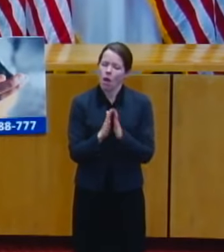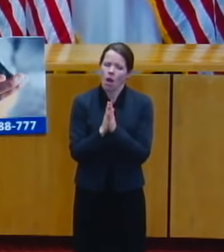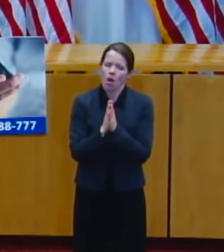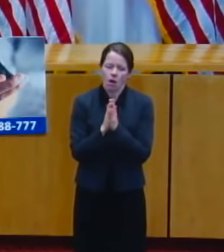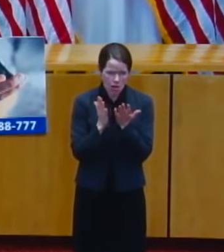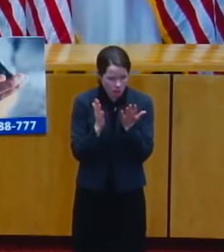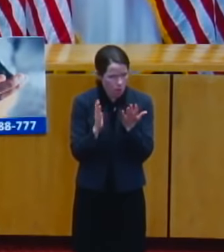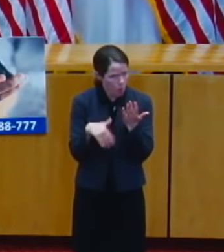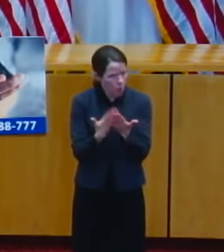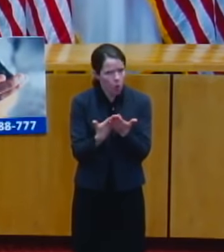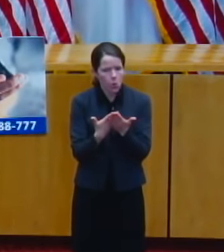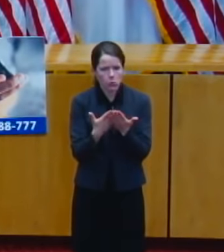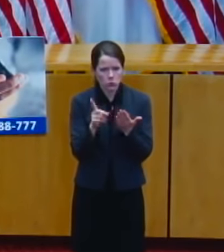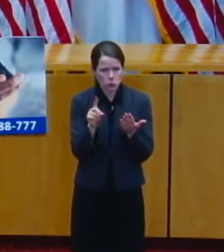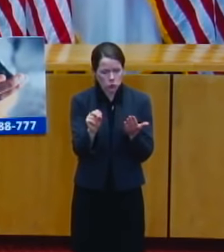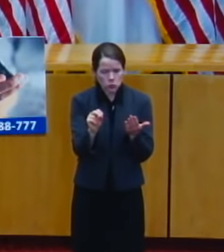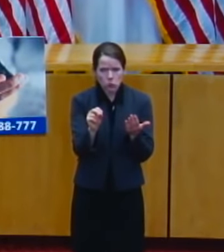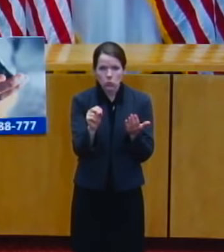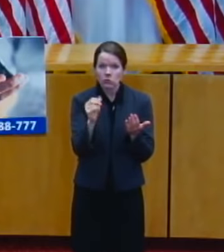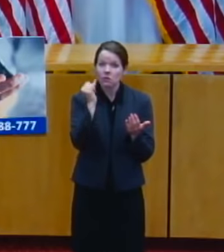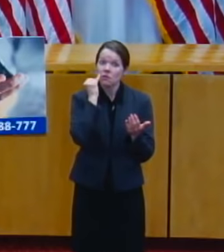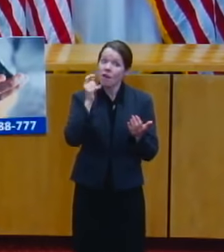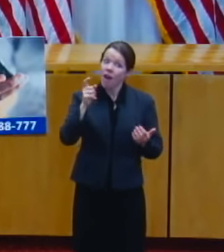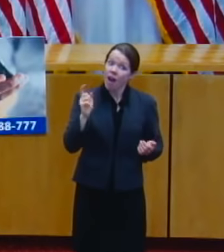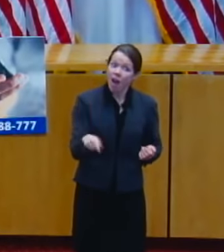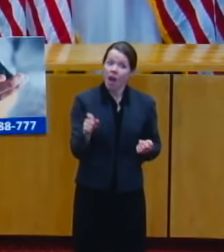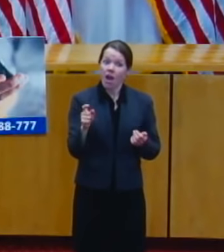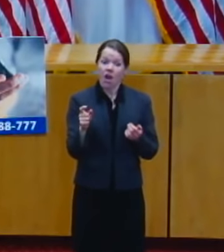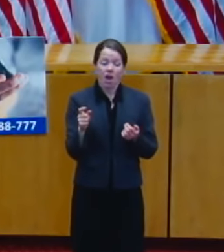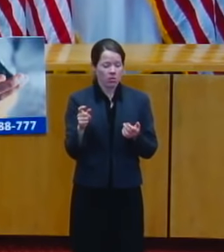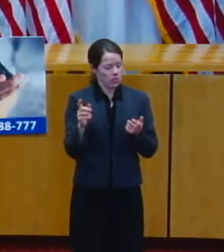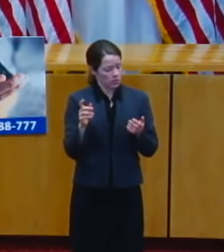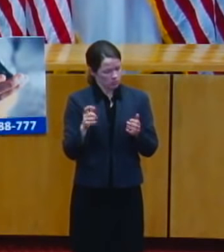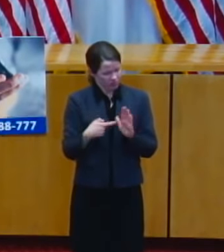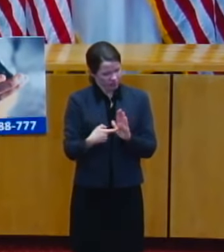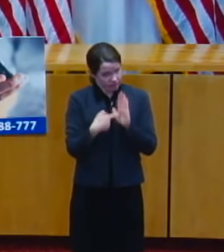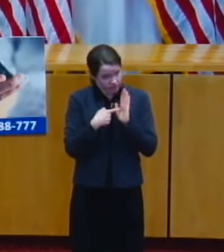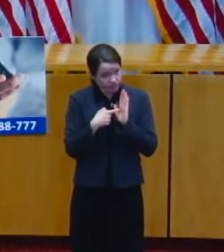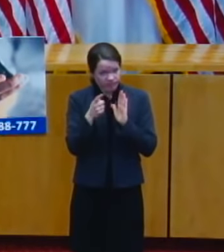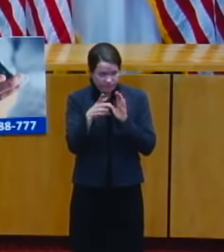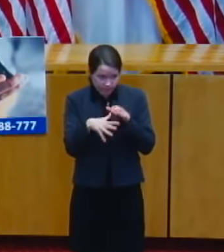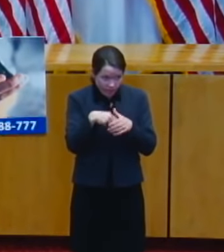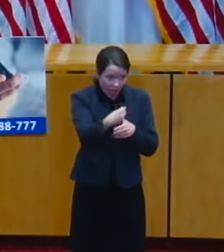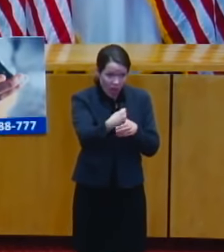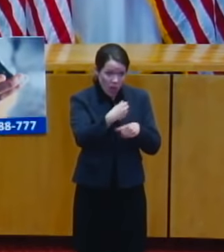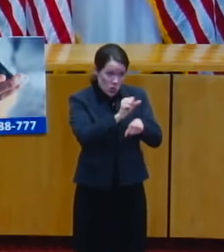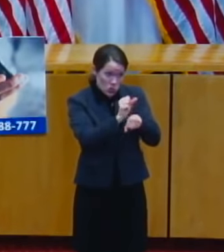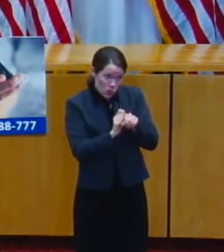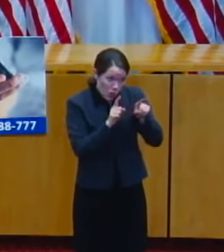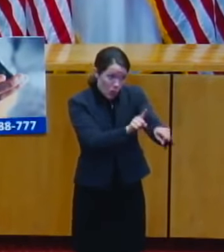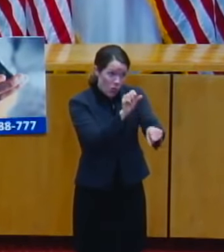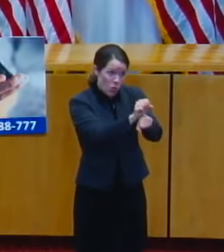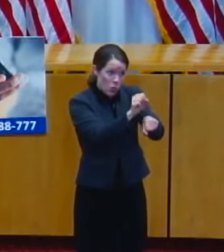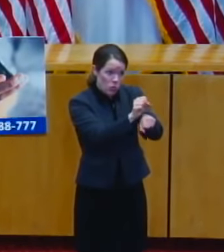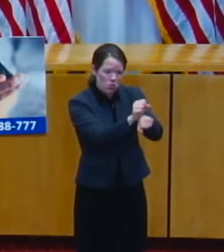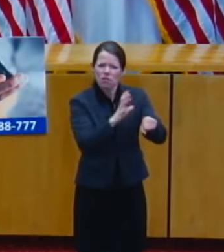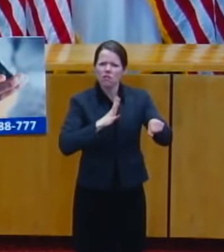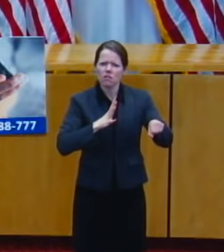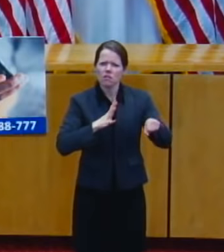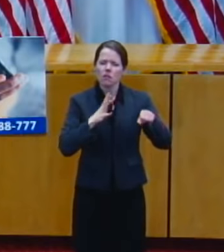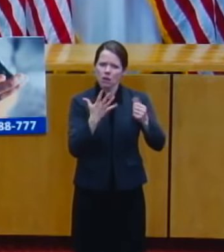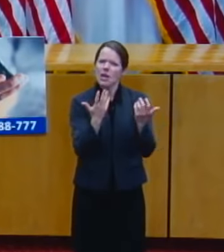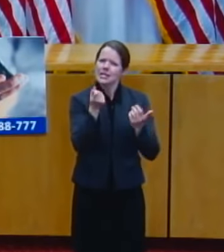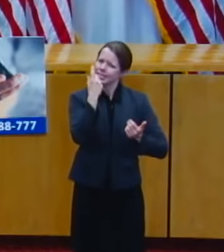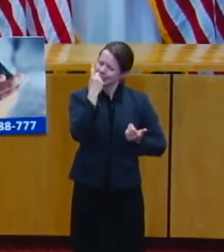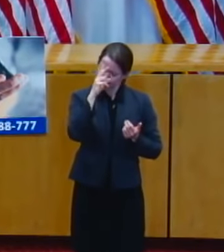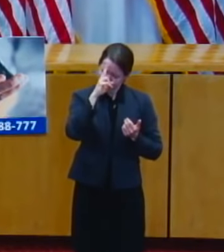social distancing standards and the same hygiene standards wherever it is they work that the rest of us are implementing. But that's the biggest thing